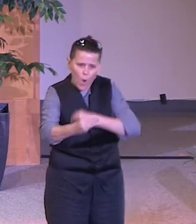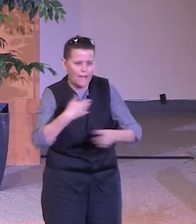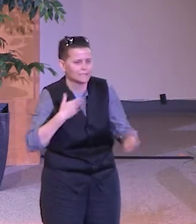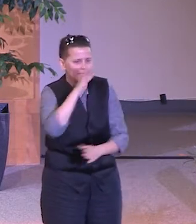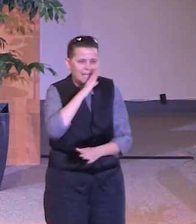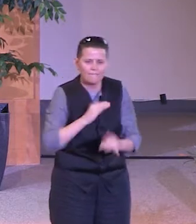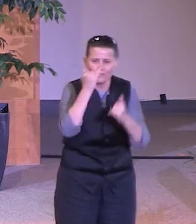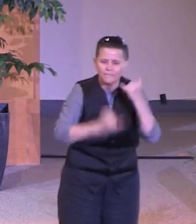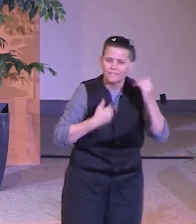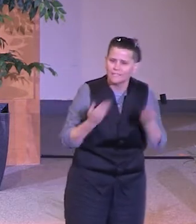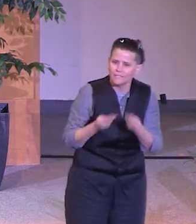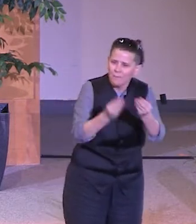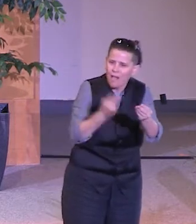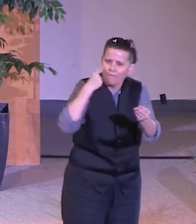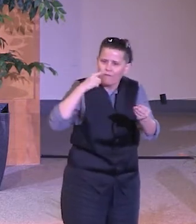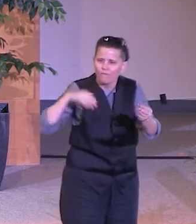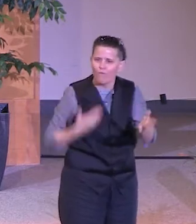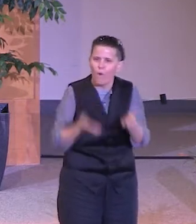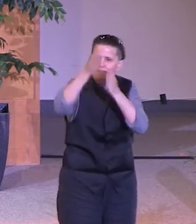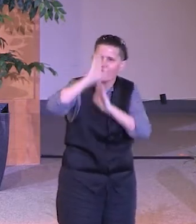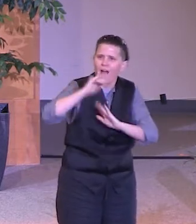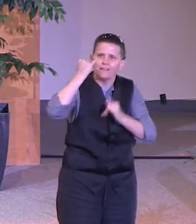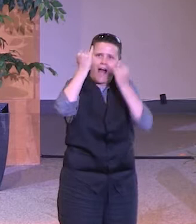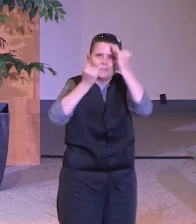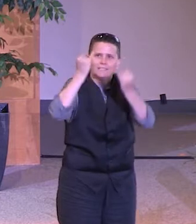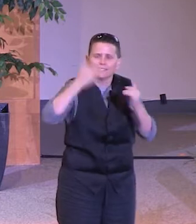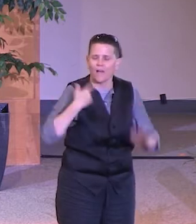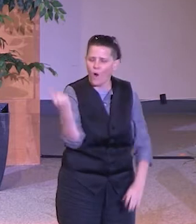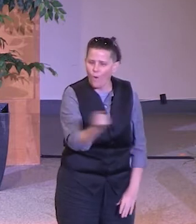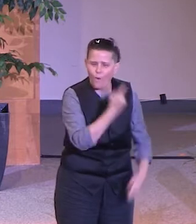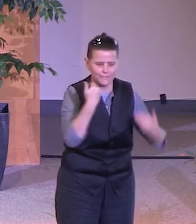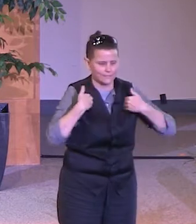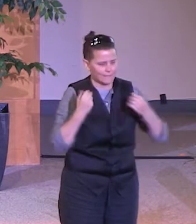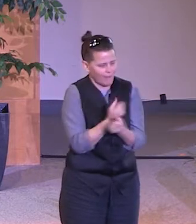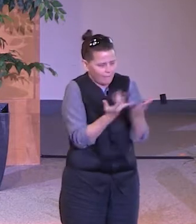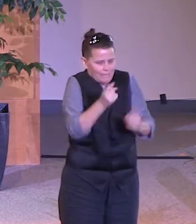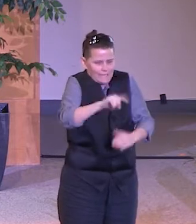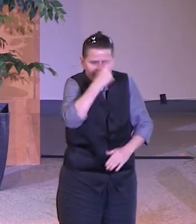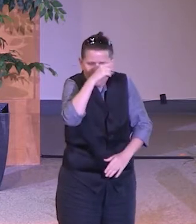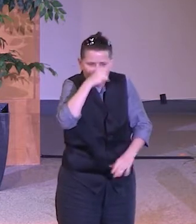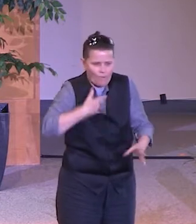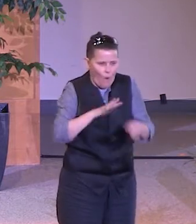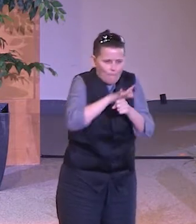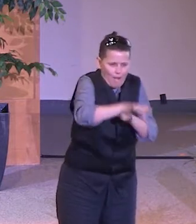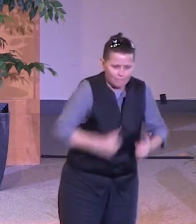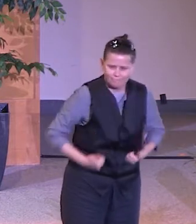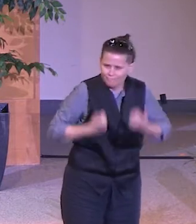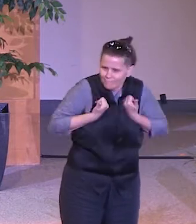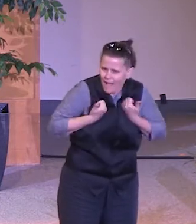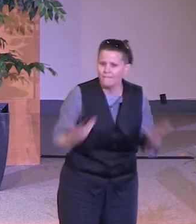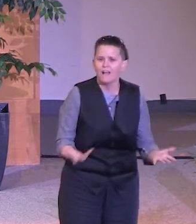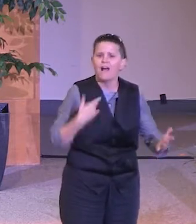divine ideas. I always have all that I need to live abundantly, and I share my abundance with